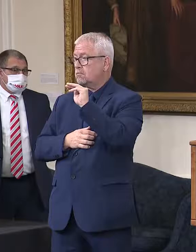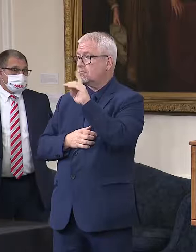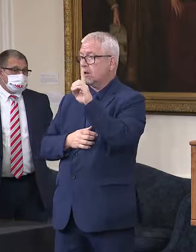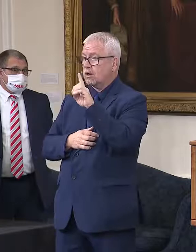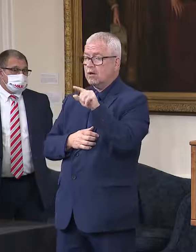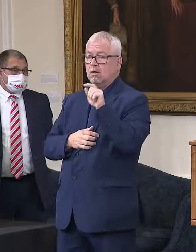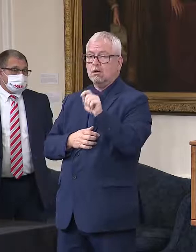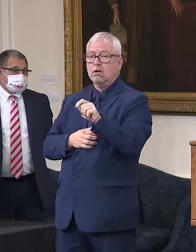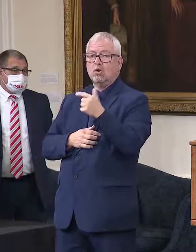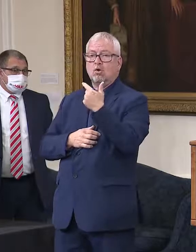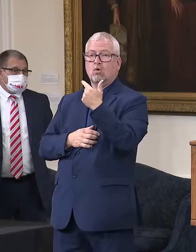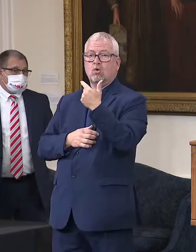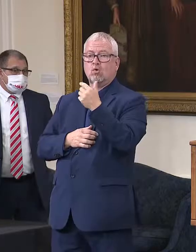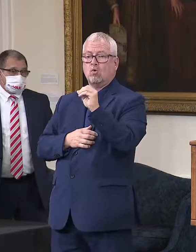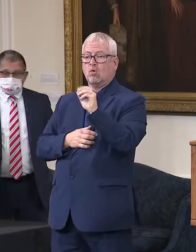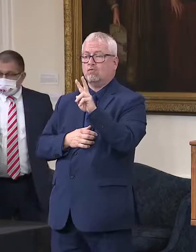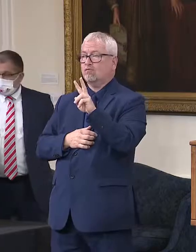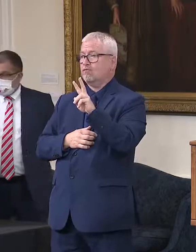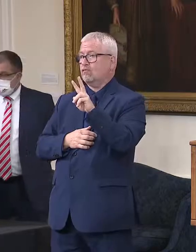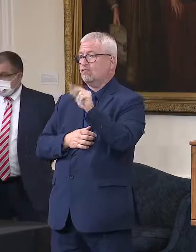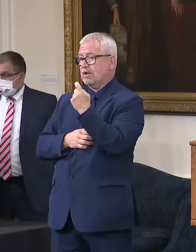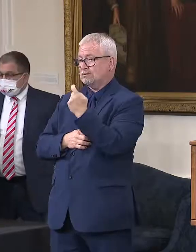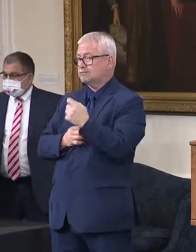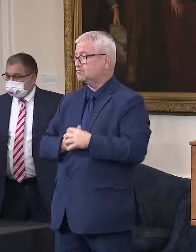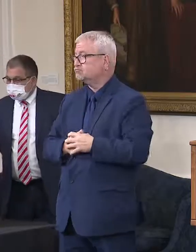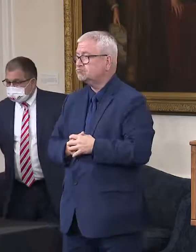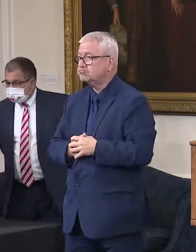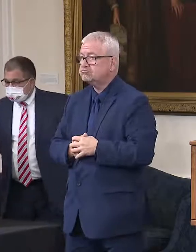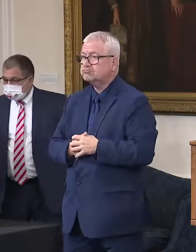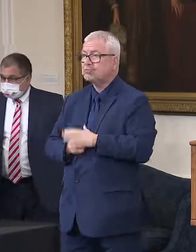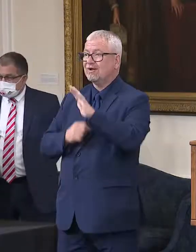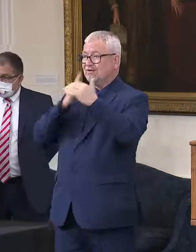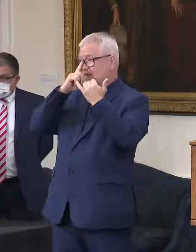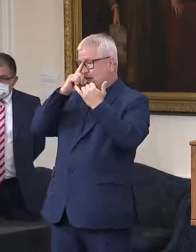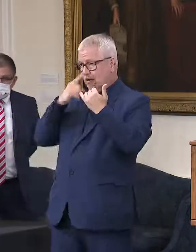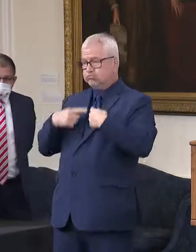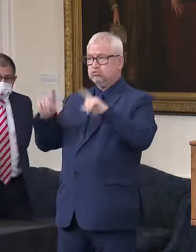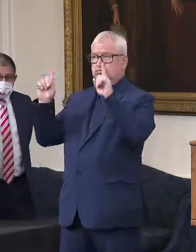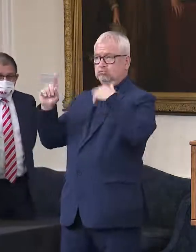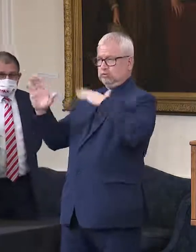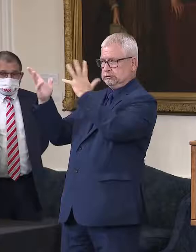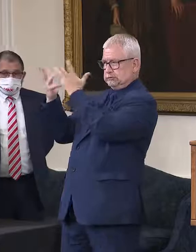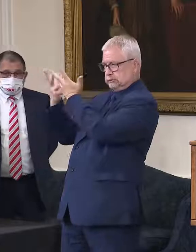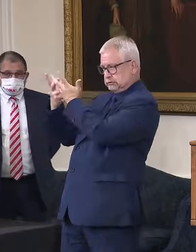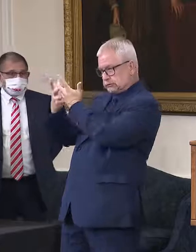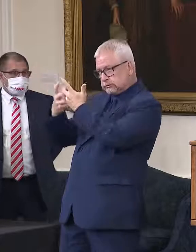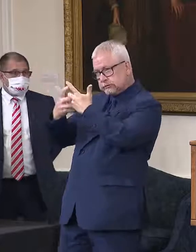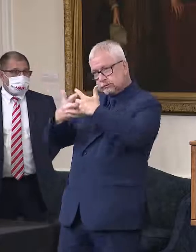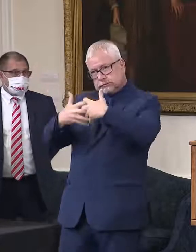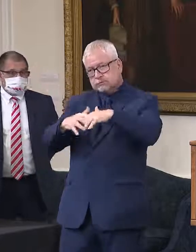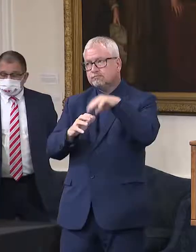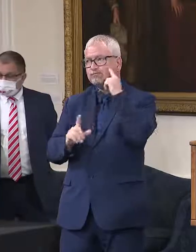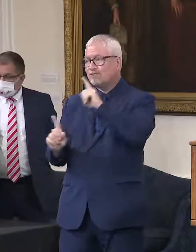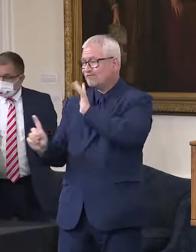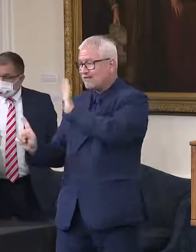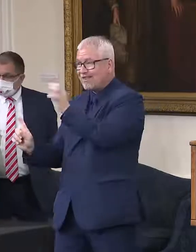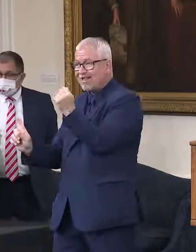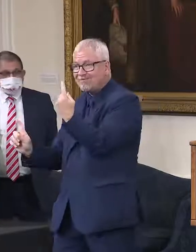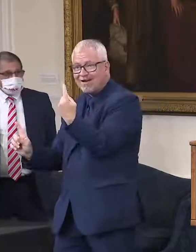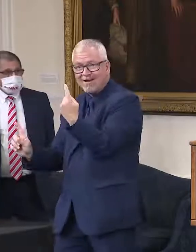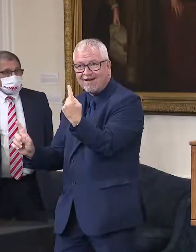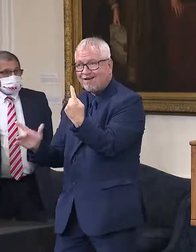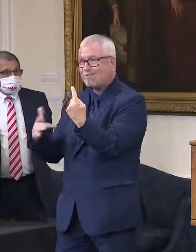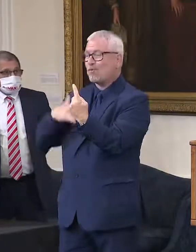11-year-olds. We anticipate that CDC authorization could come as early as next week, which will